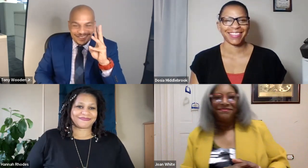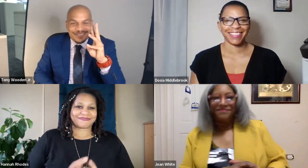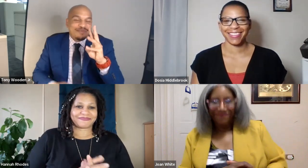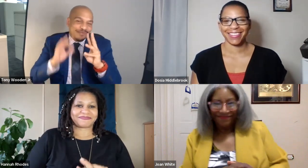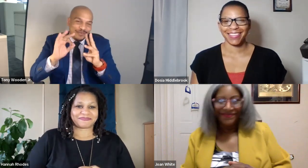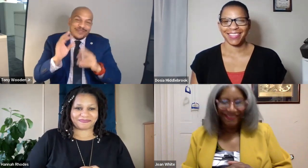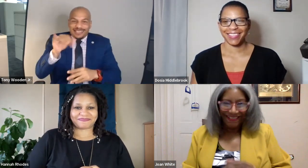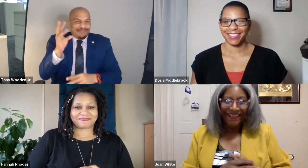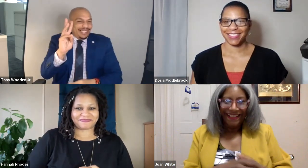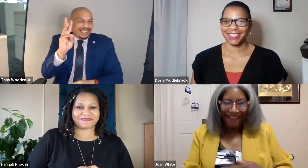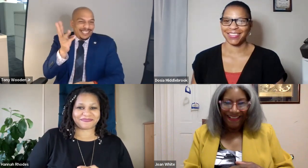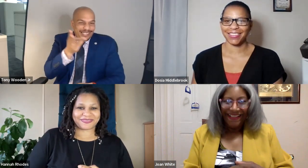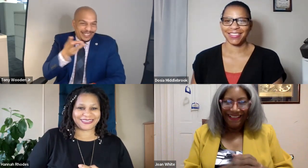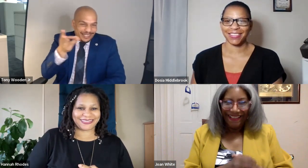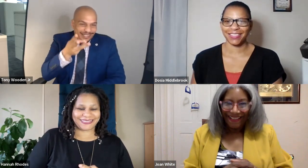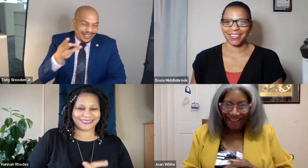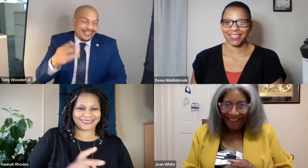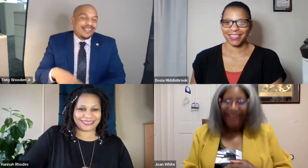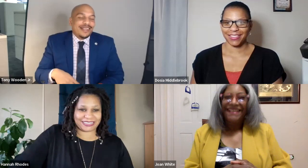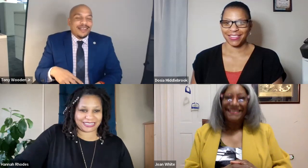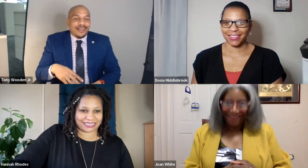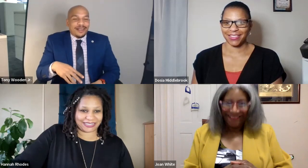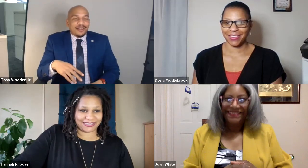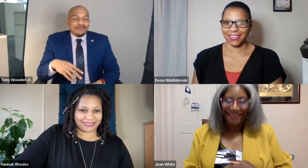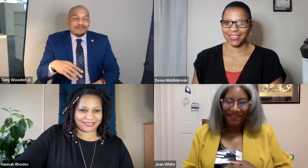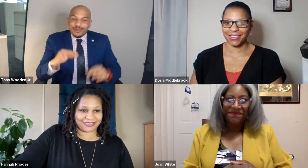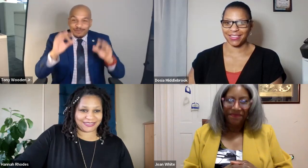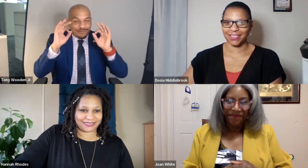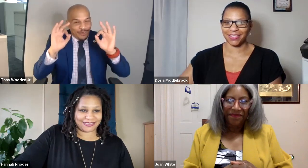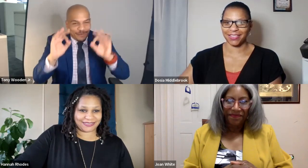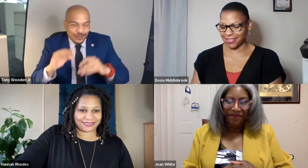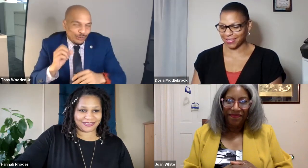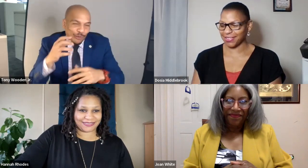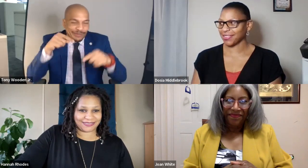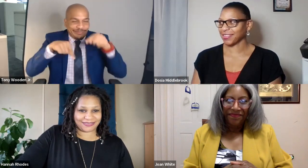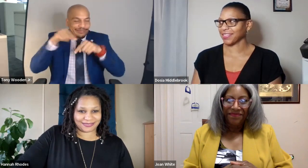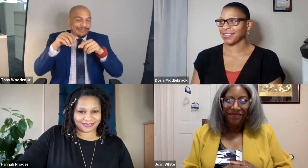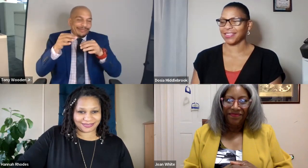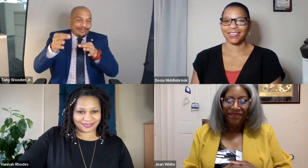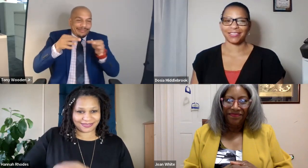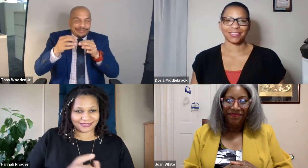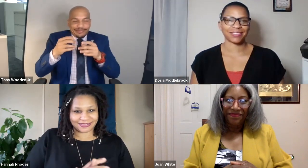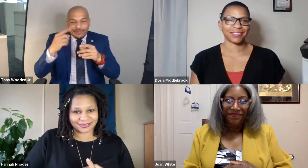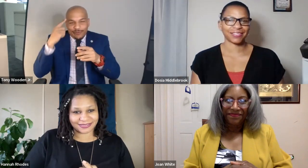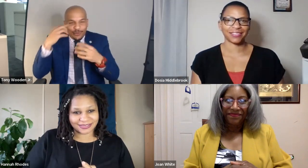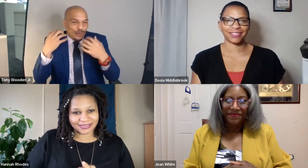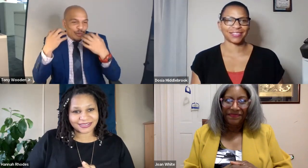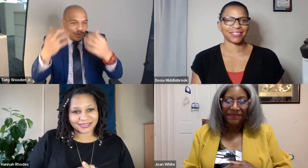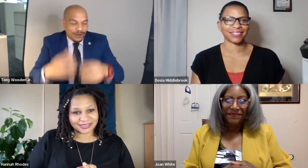Hannah. All right, great. That's the six of you. That's beautiful. I just want